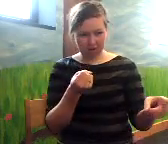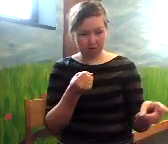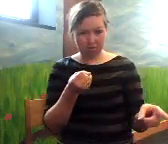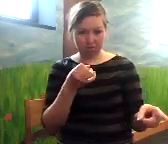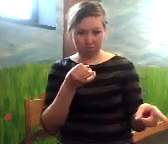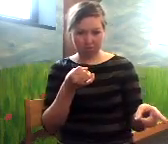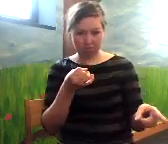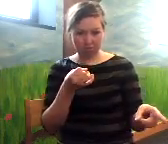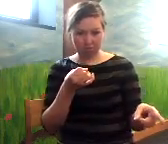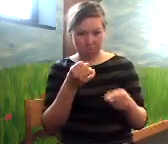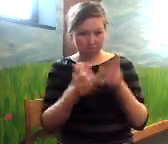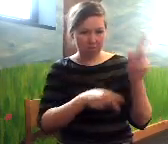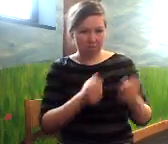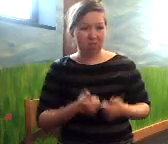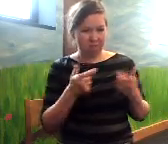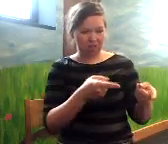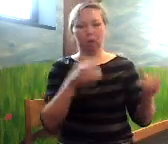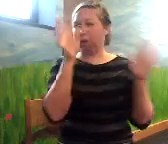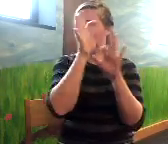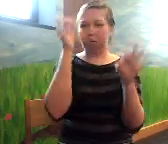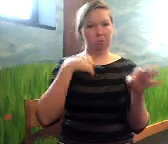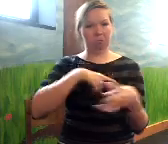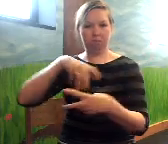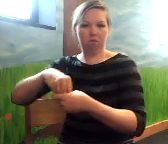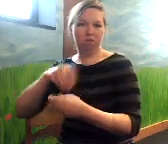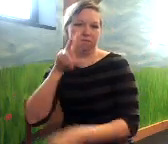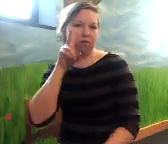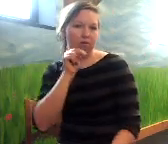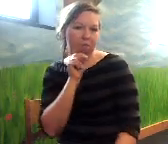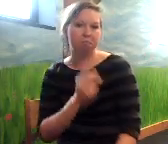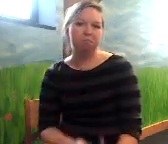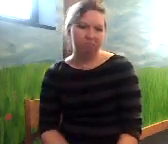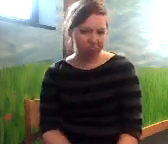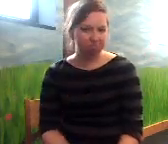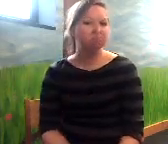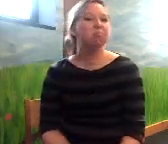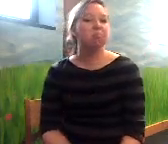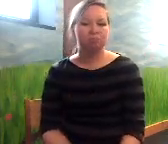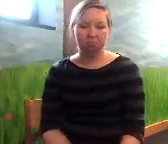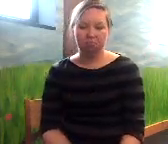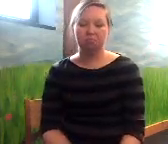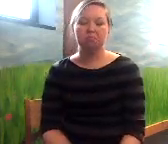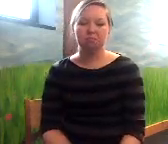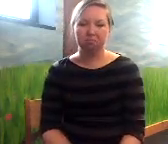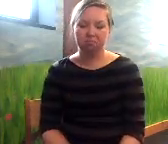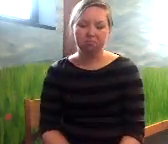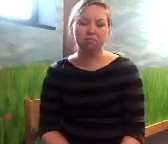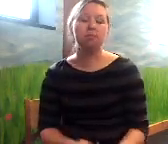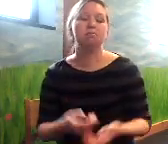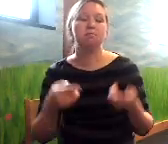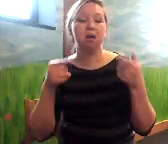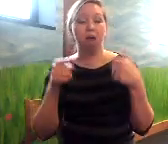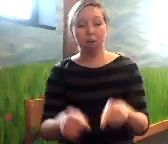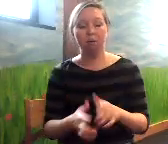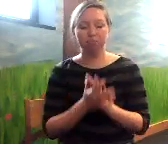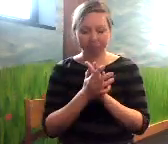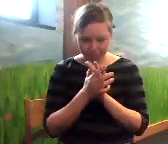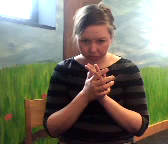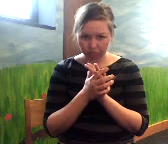That begins to fall apart and dismantle near the end of Eisenhower's presidency. And so the next phase comes